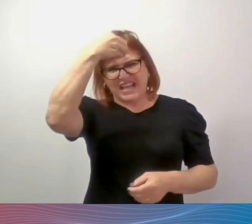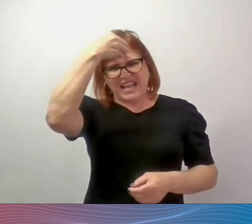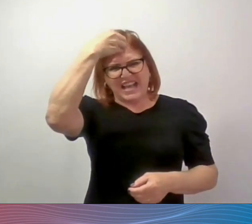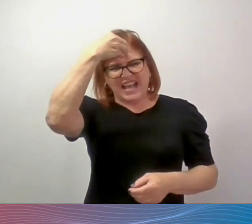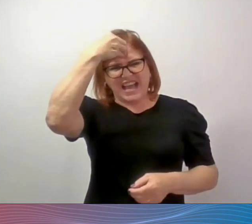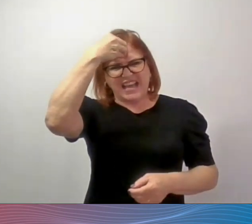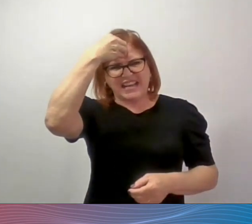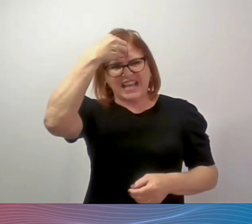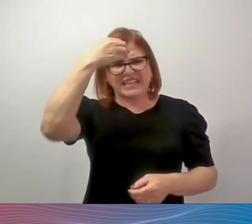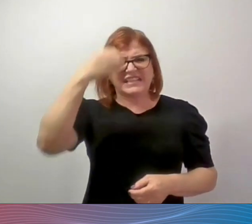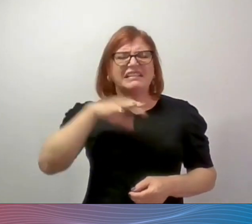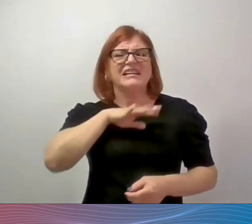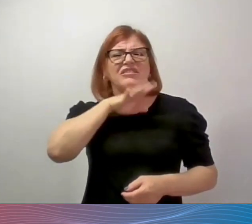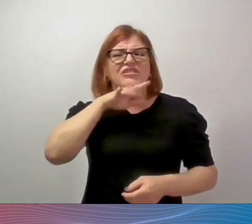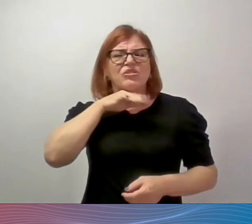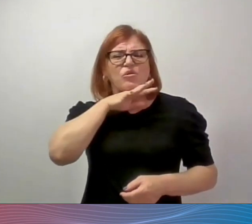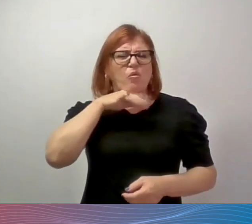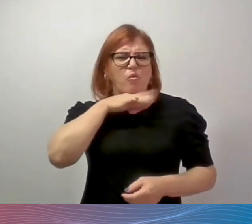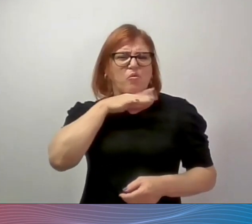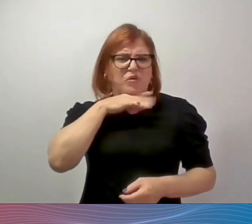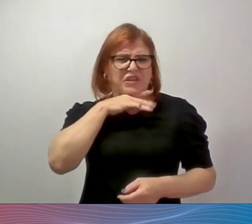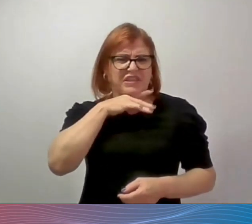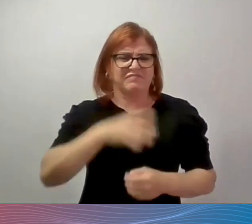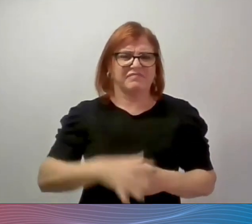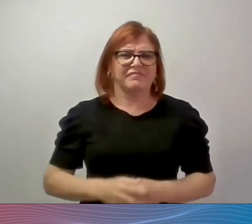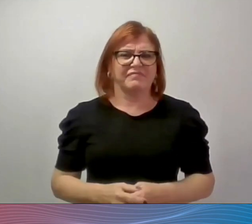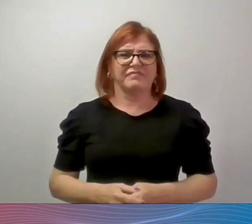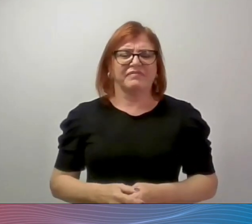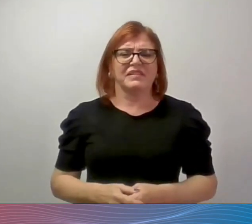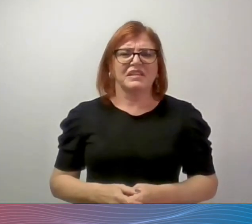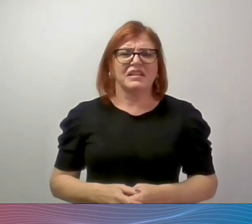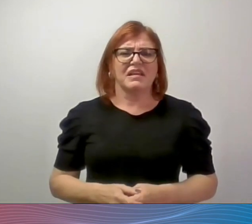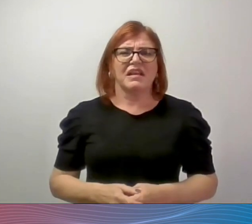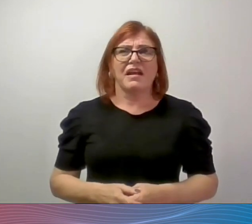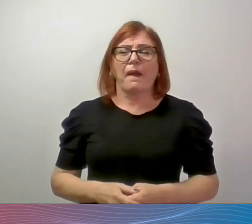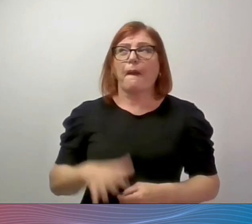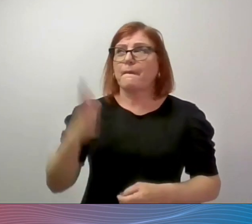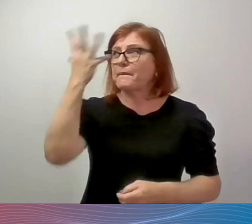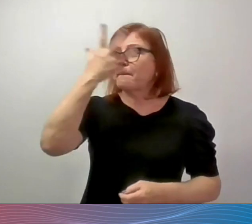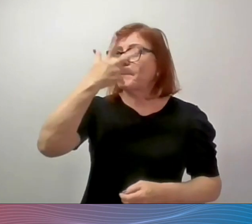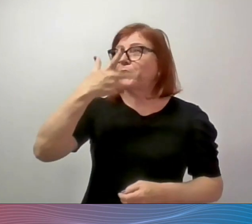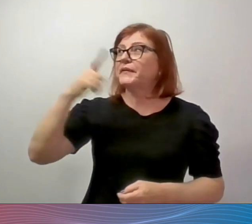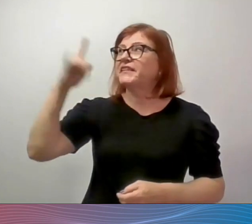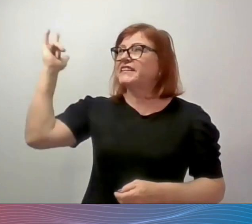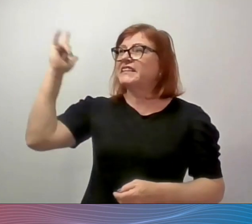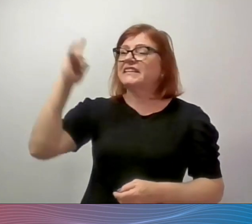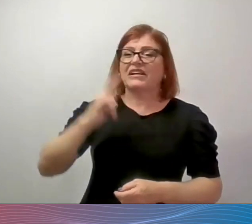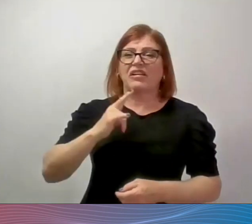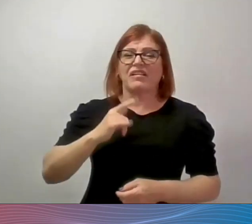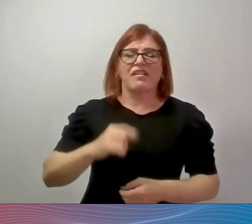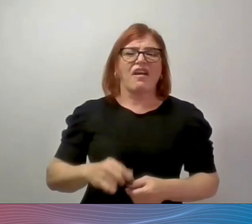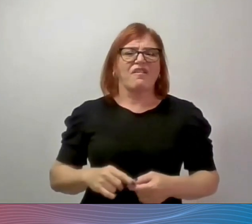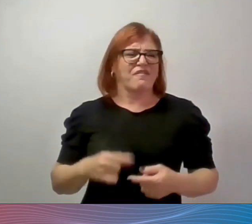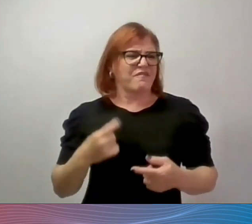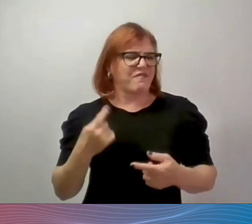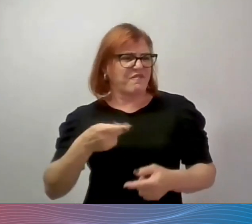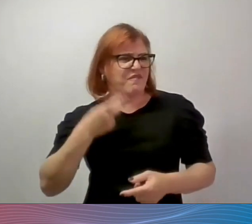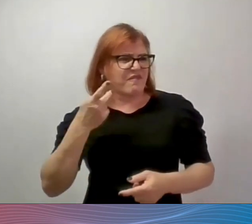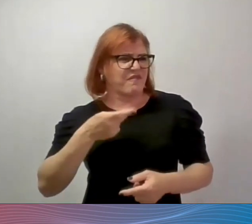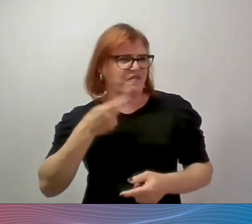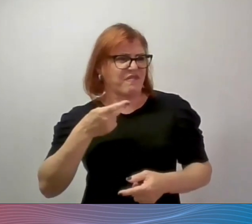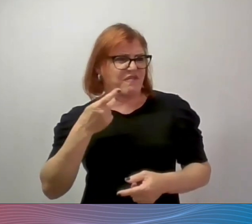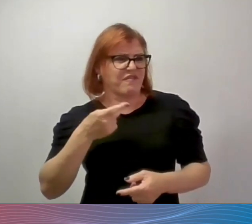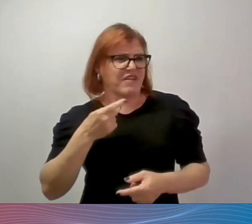Deus. It is so wonderful, beautiful to remain in the love of God. Agora falar da impureza, but now, cobiça. Talk